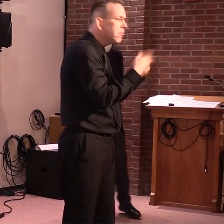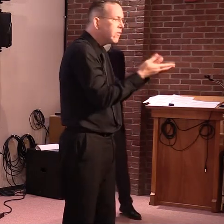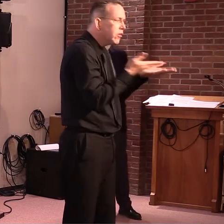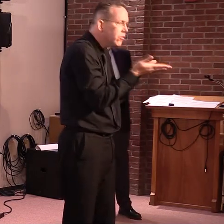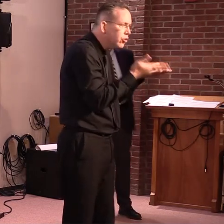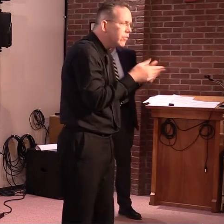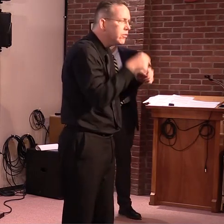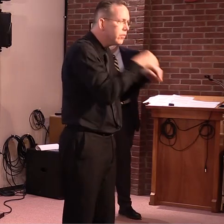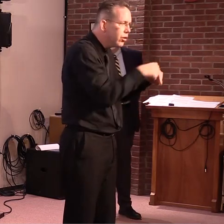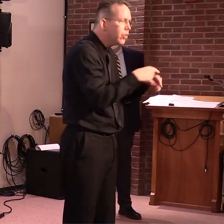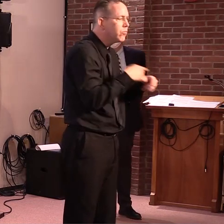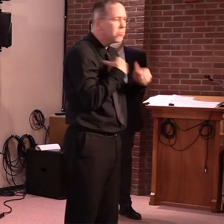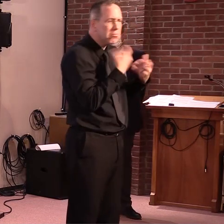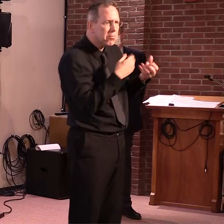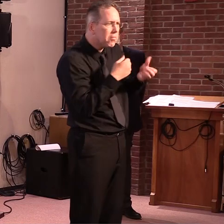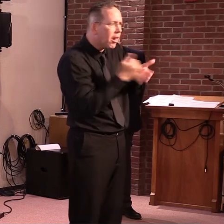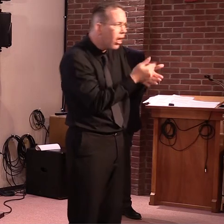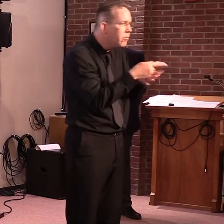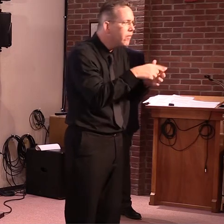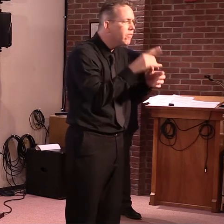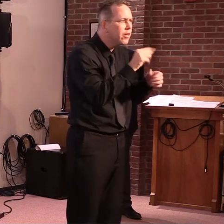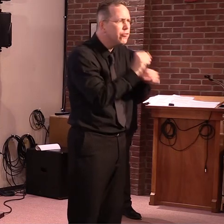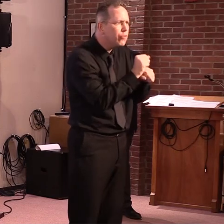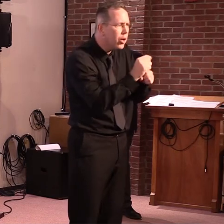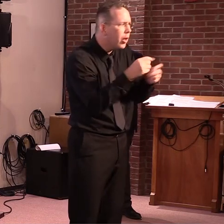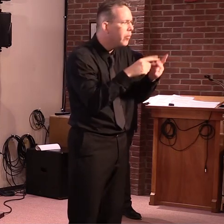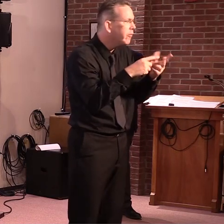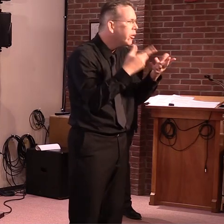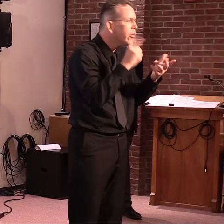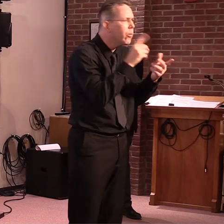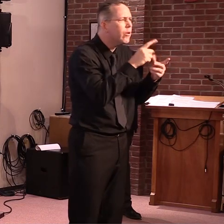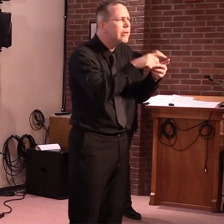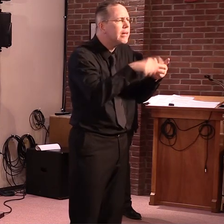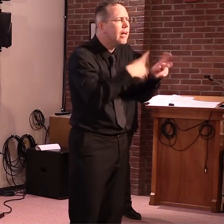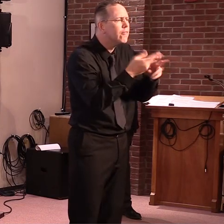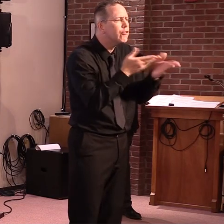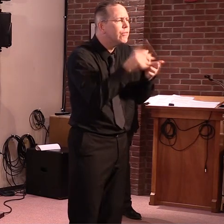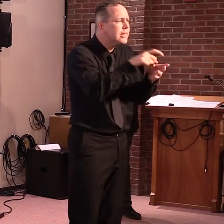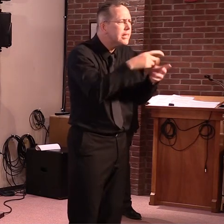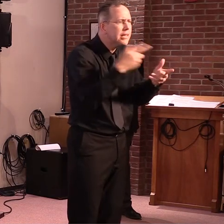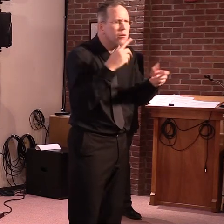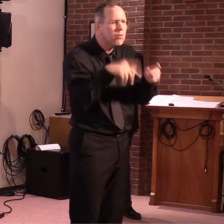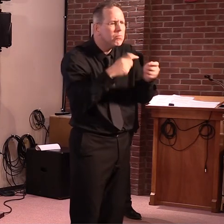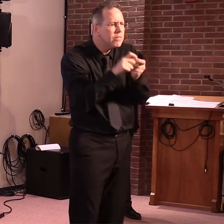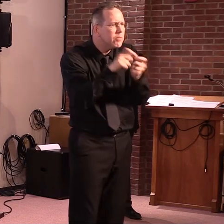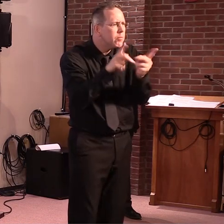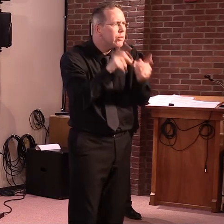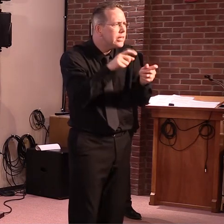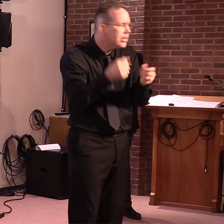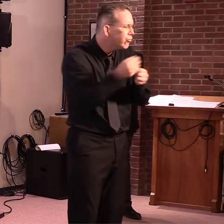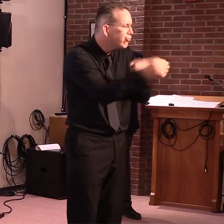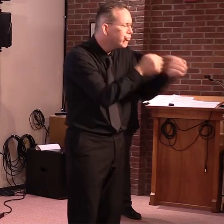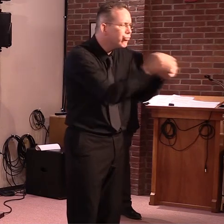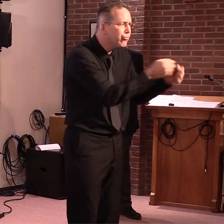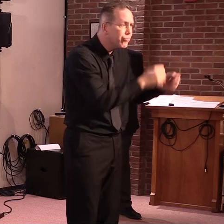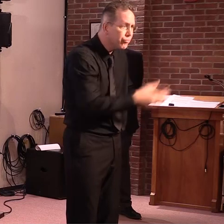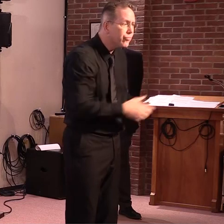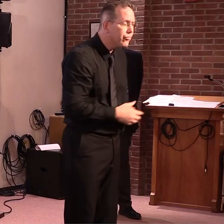homeless that are out there. In addition, we'll provide immediately to every homeless